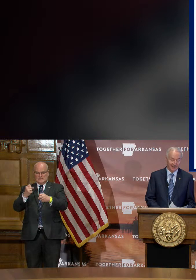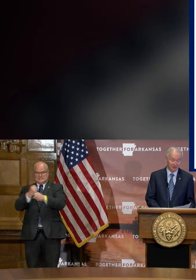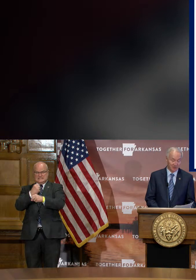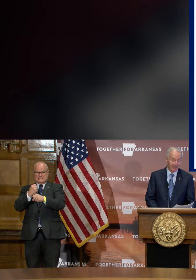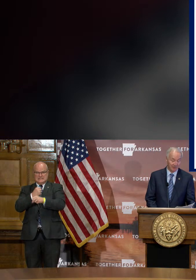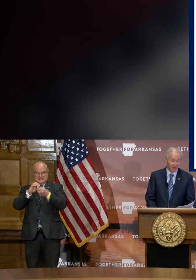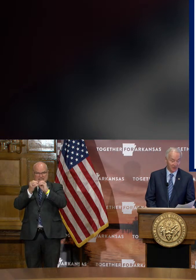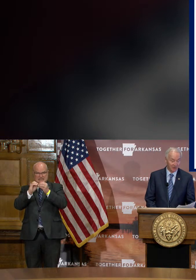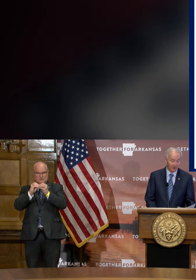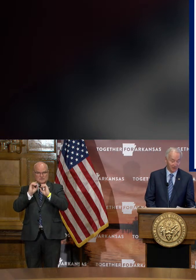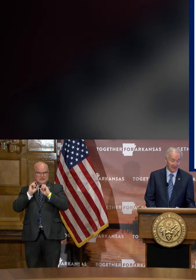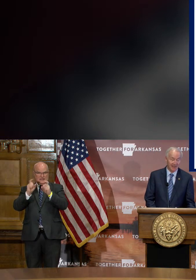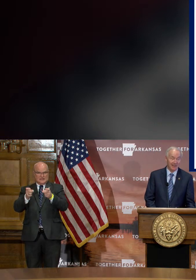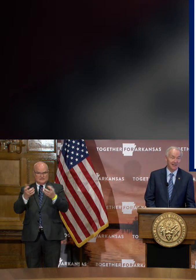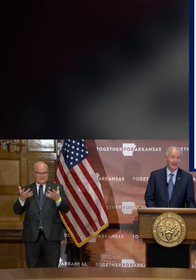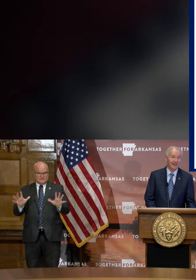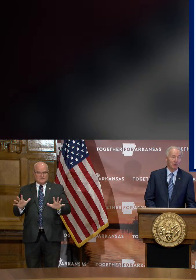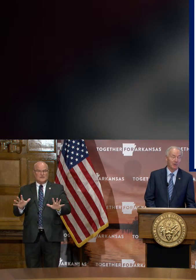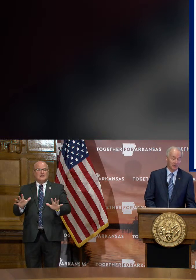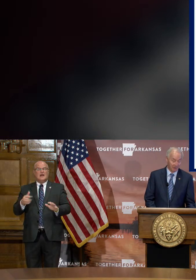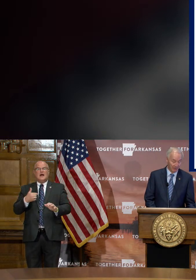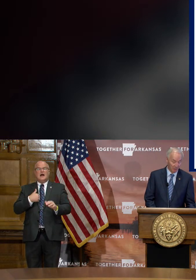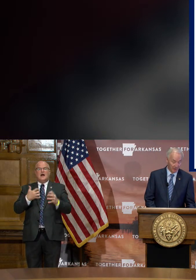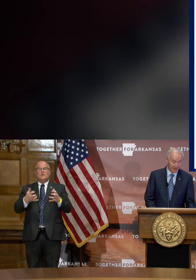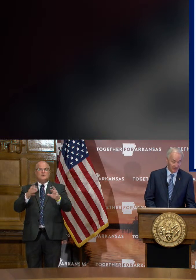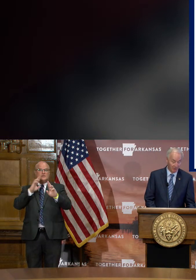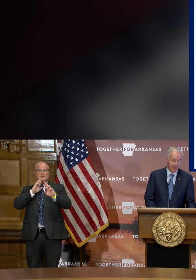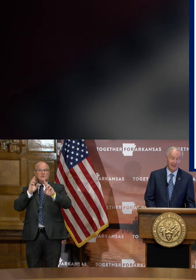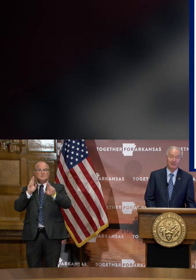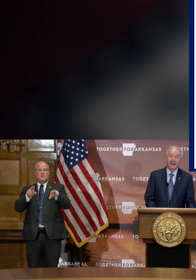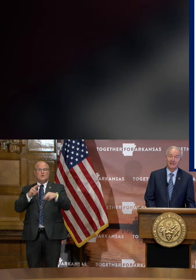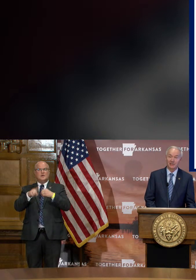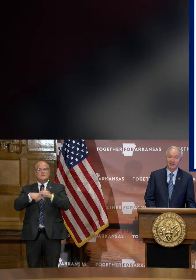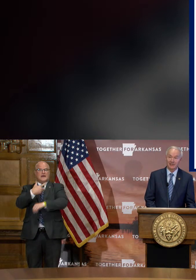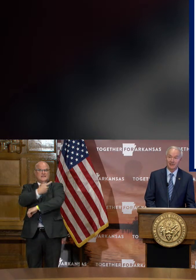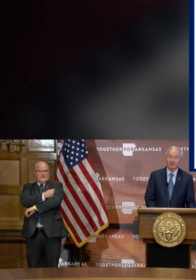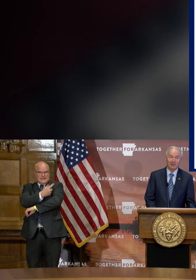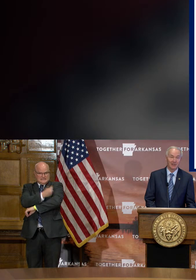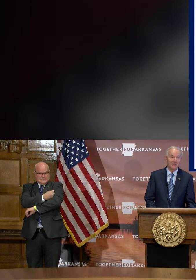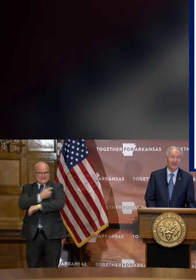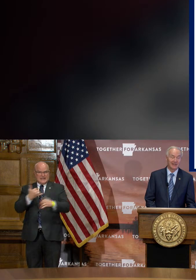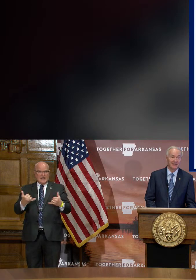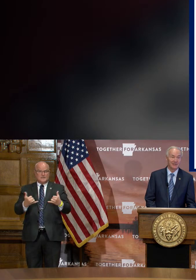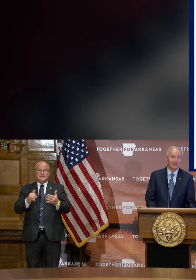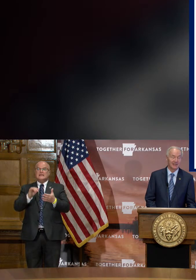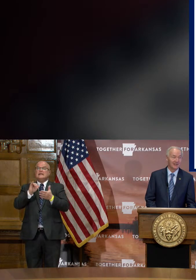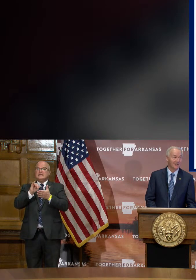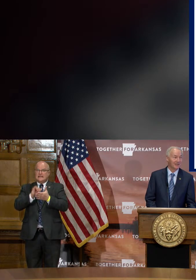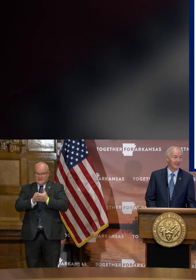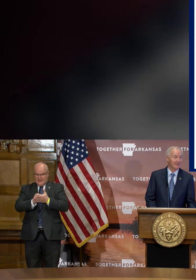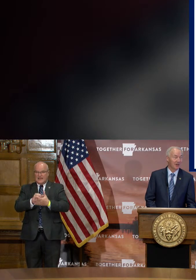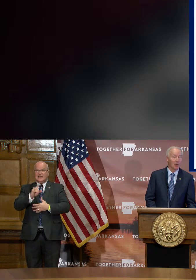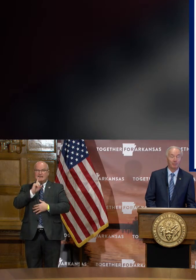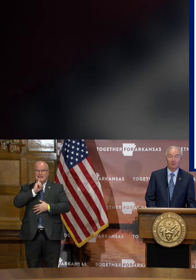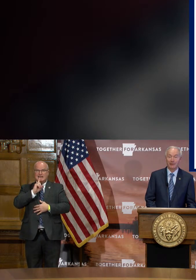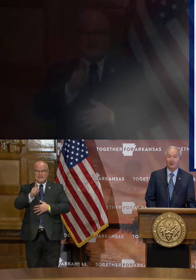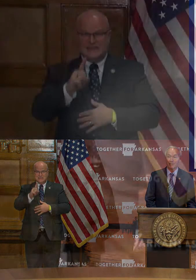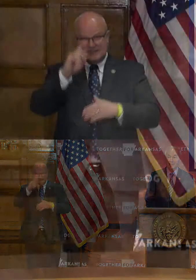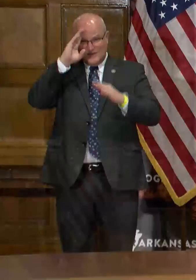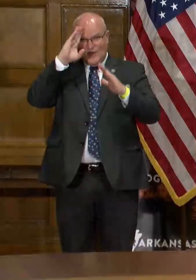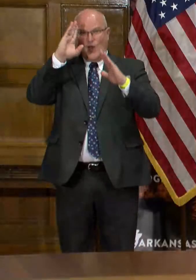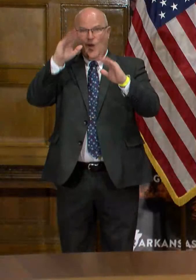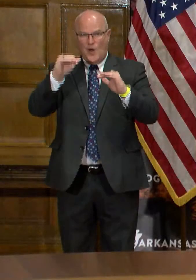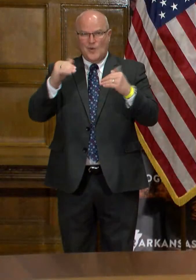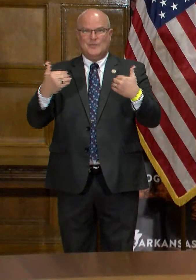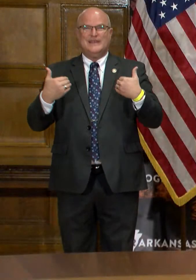statistics that I've just given to you, I wanted to report on our vaccines, because that is the hope that we